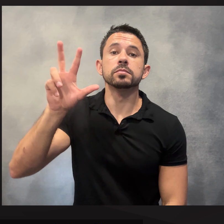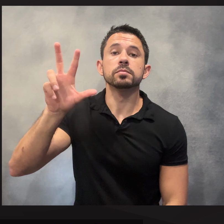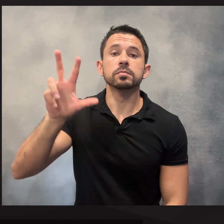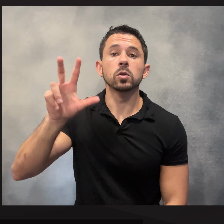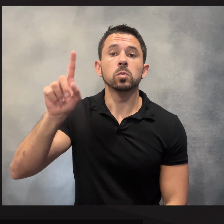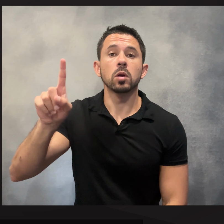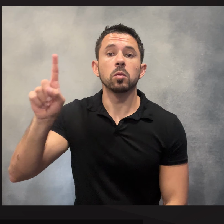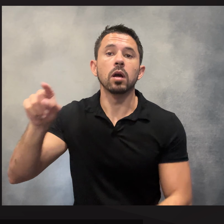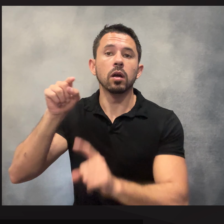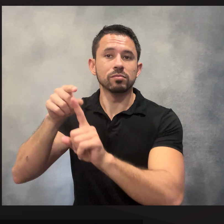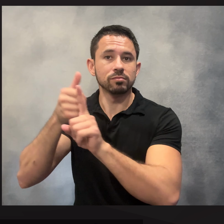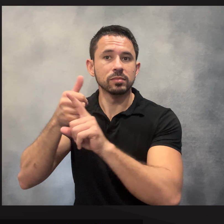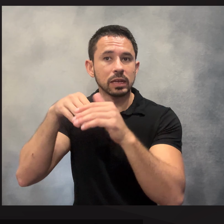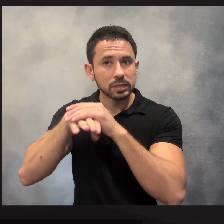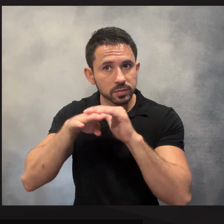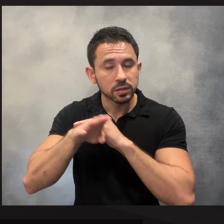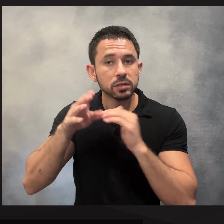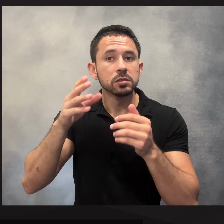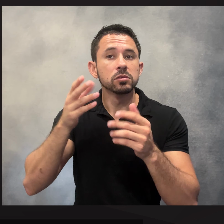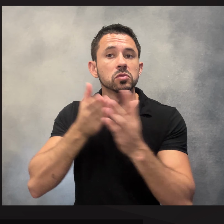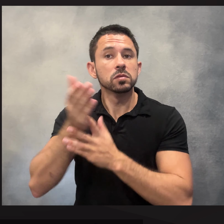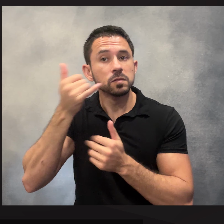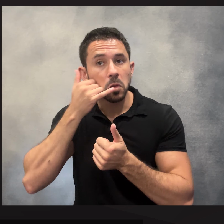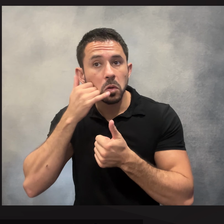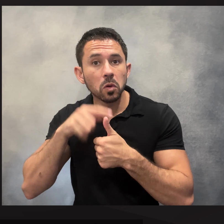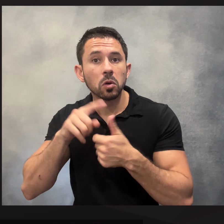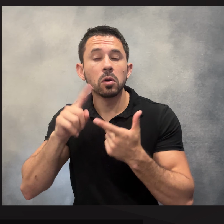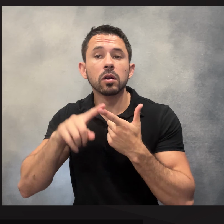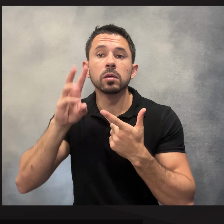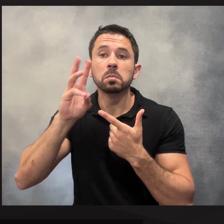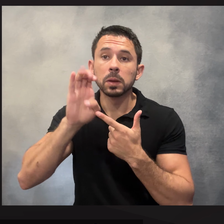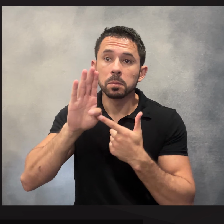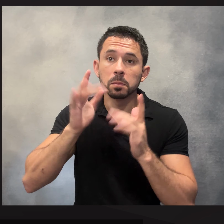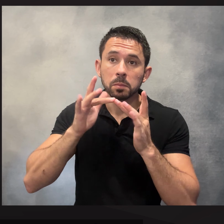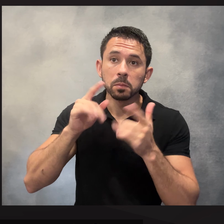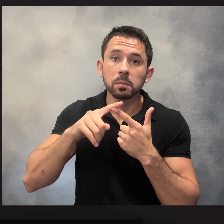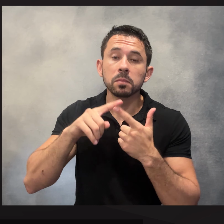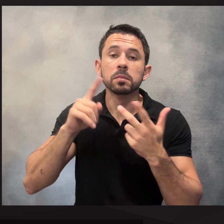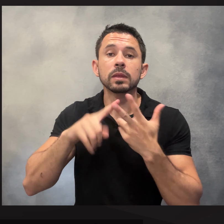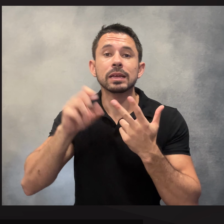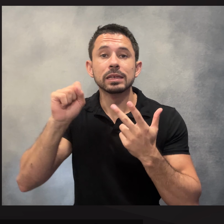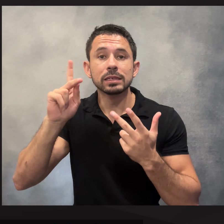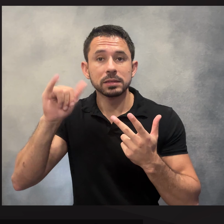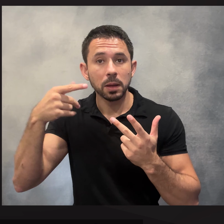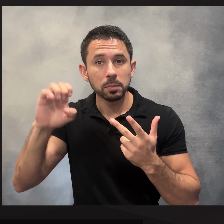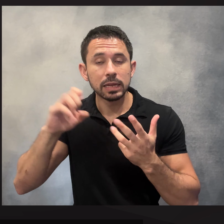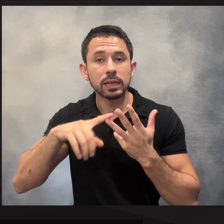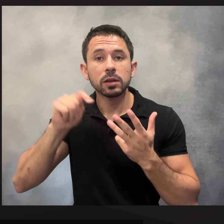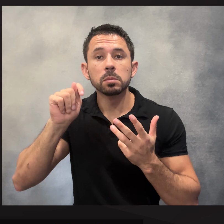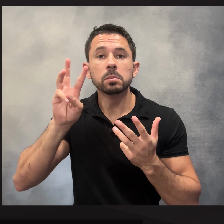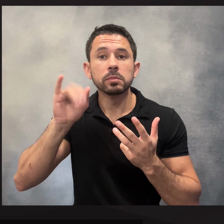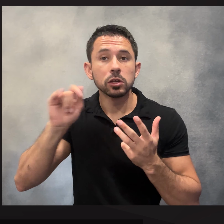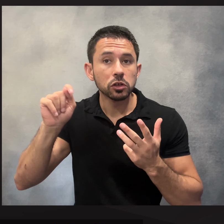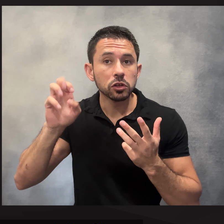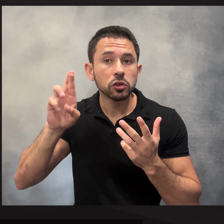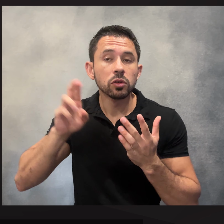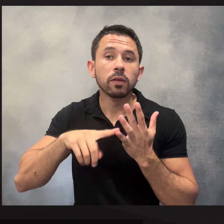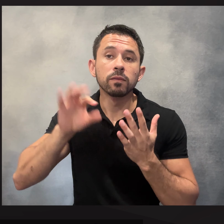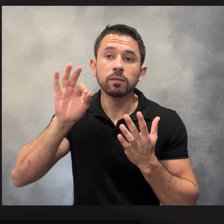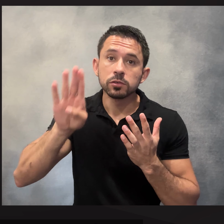311 is accessible via phone, website, Skype, Twitter, Facebook, and mobile